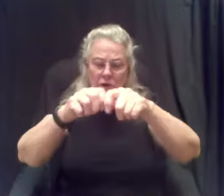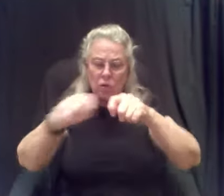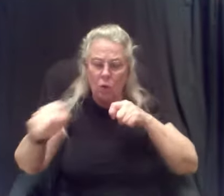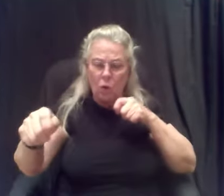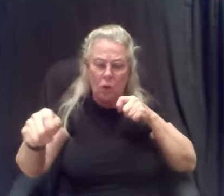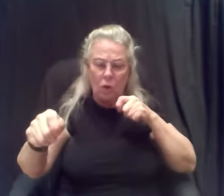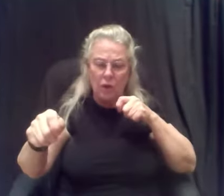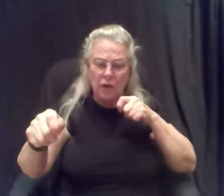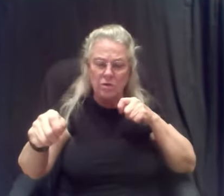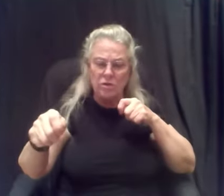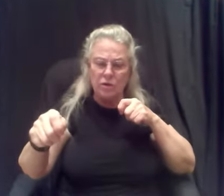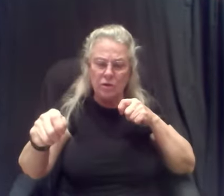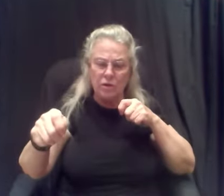torn in two,